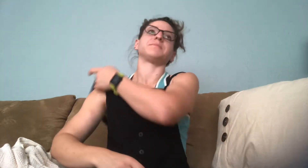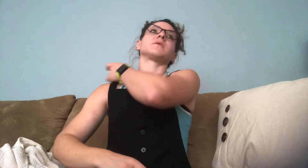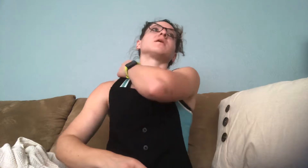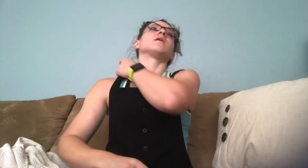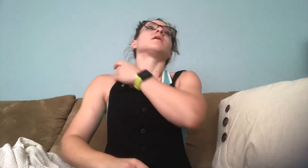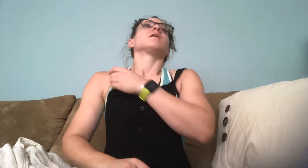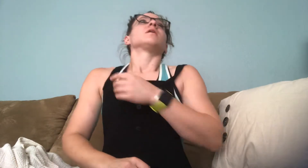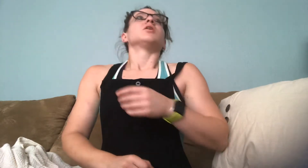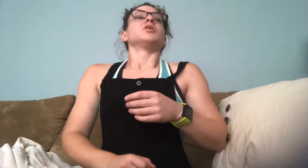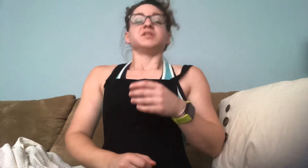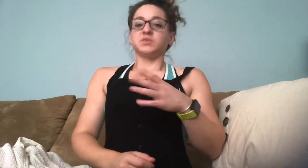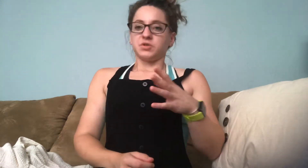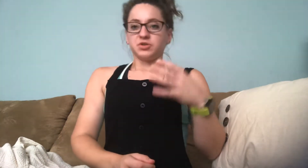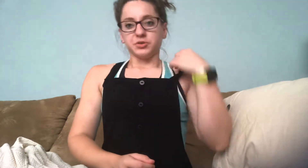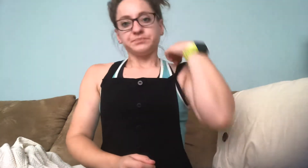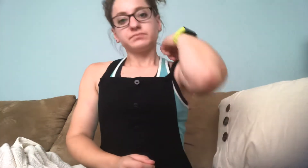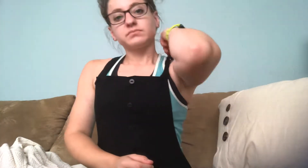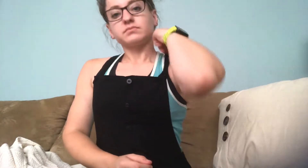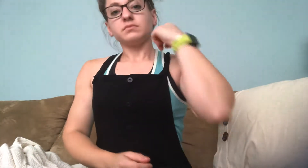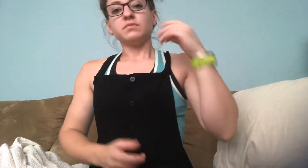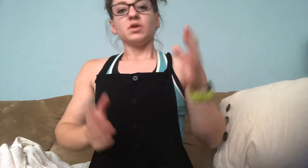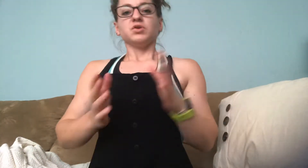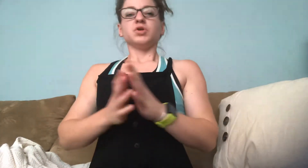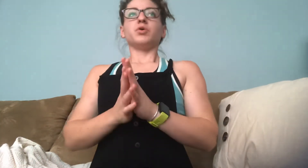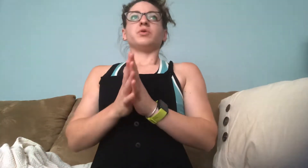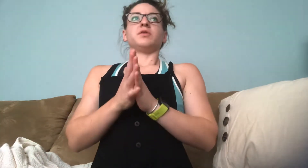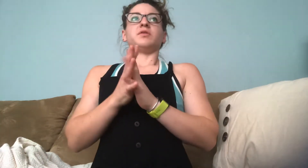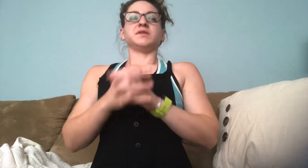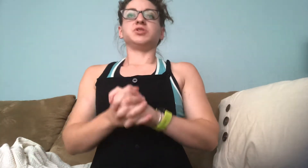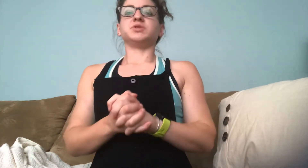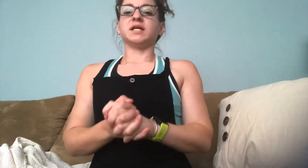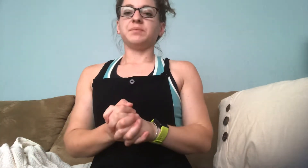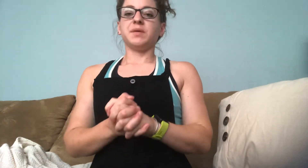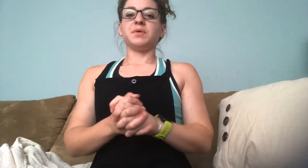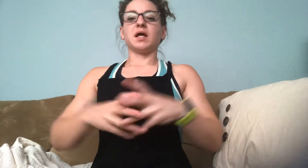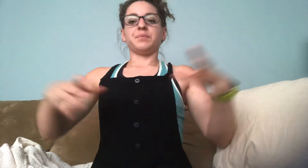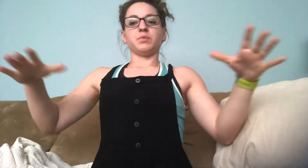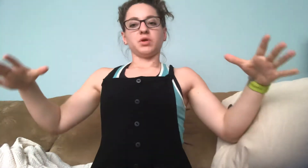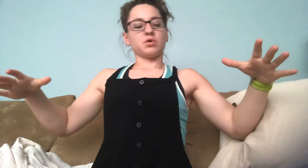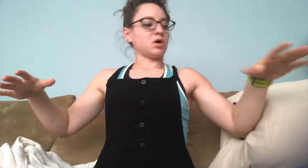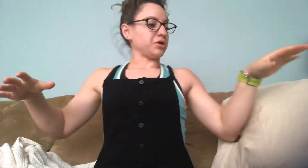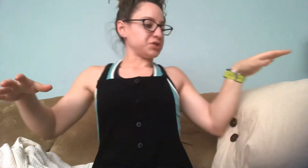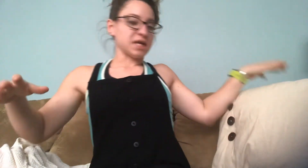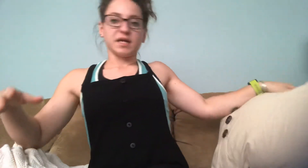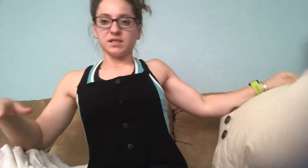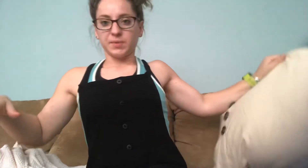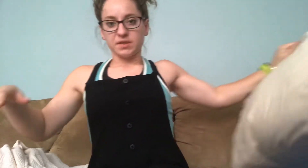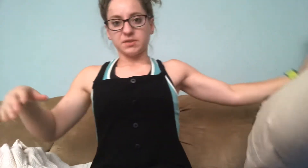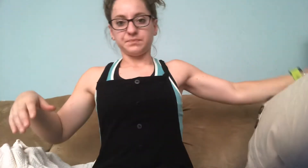your mind. This is what you do. So this, you set people up in what you call your signing